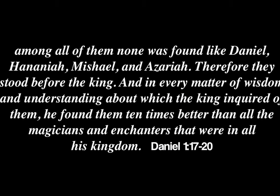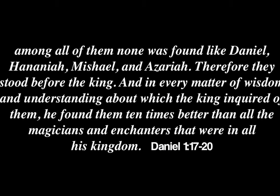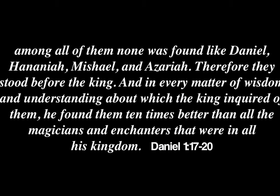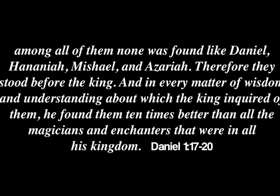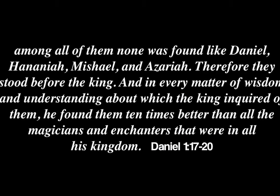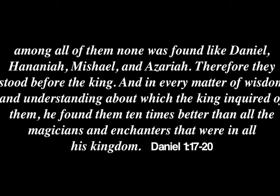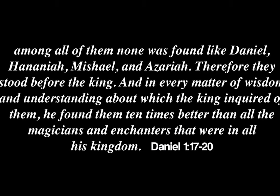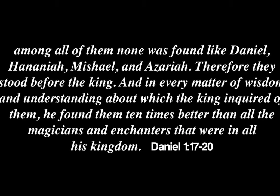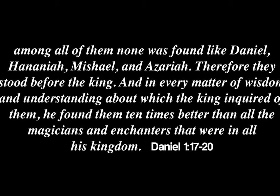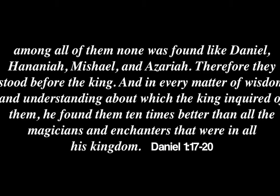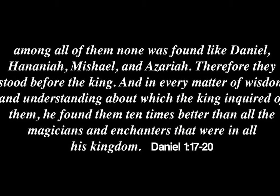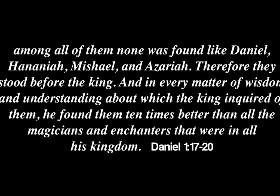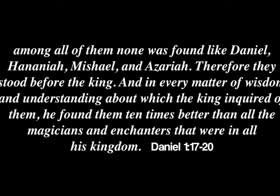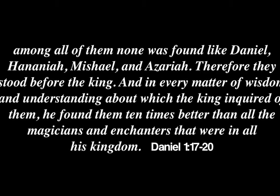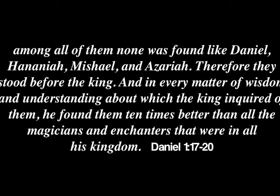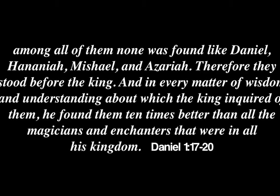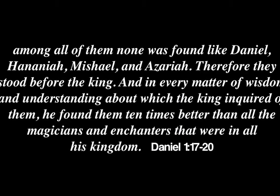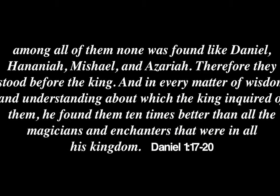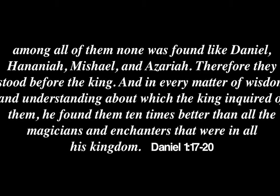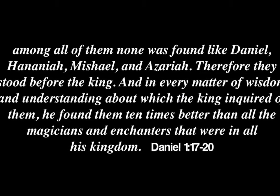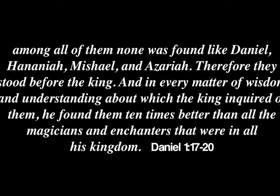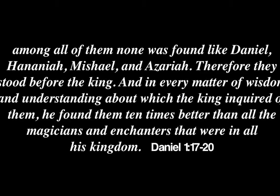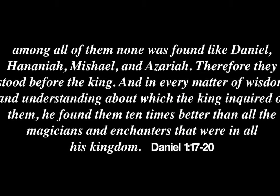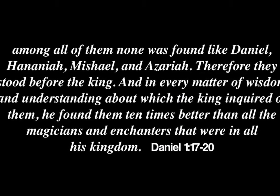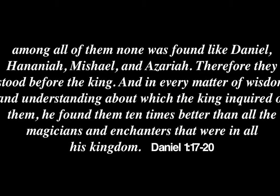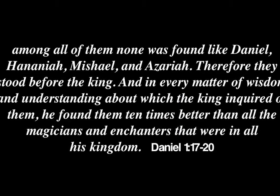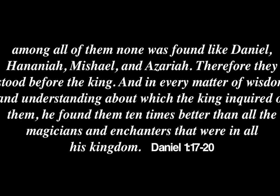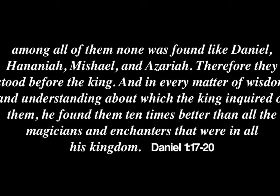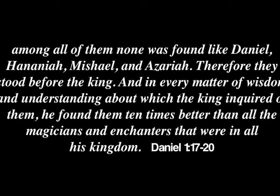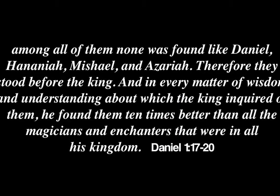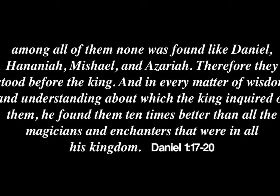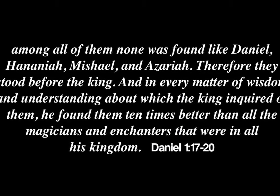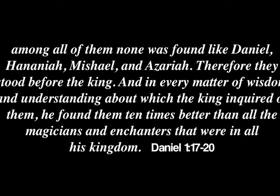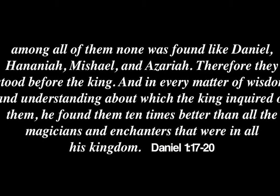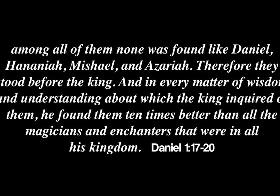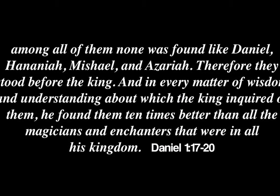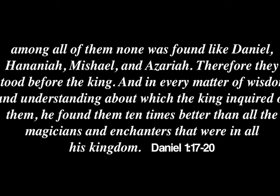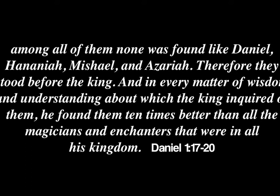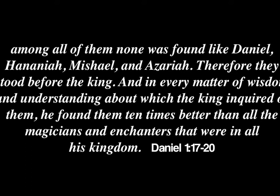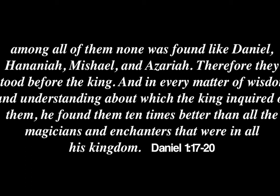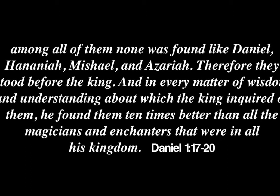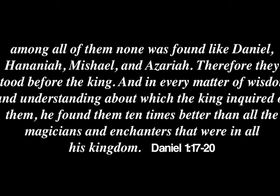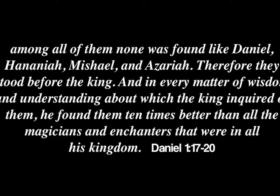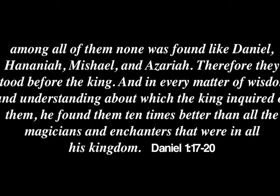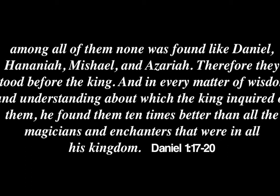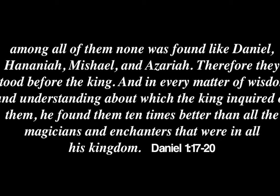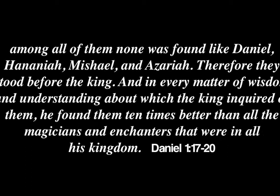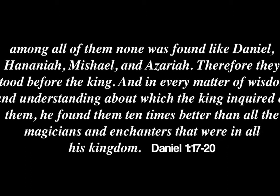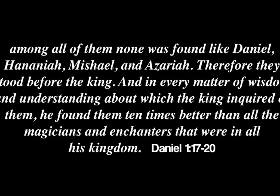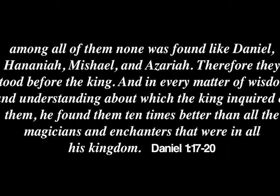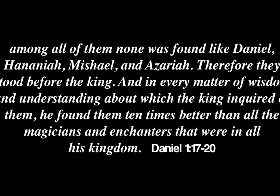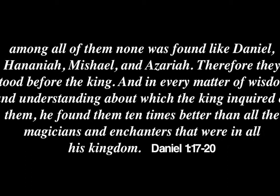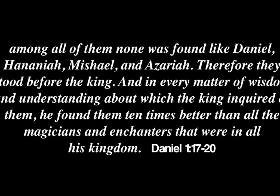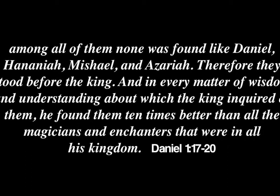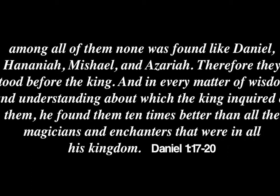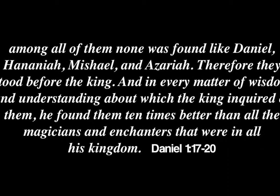among all of them none was found like Daniel, Hananiah, Mishael, and Azariah. Therefore they stood before the king, and in every matter of wisdom